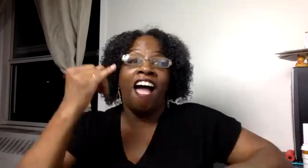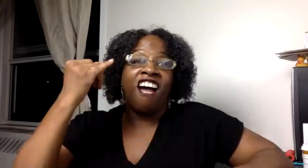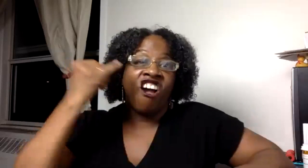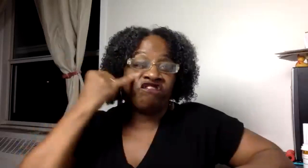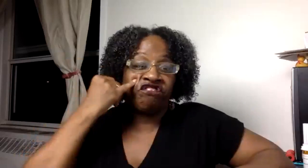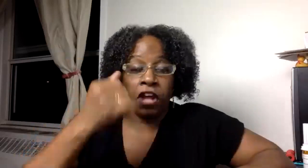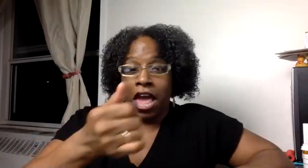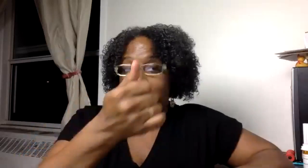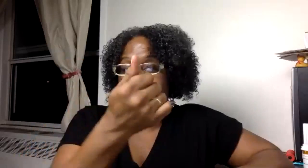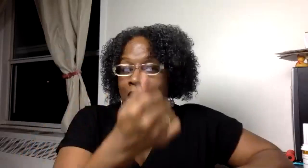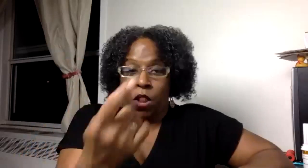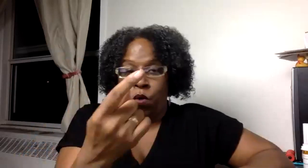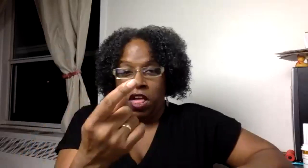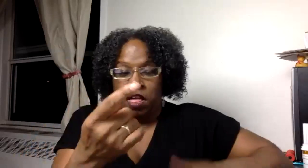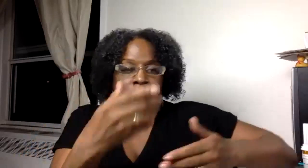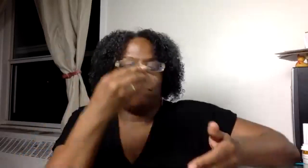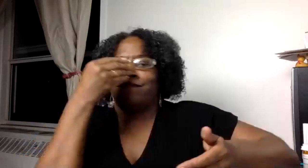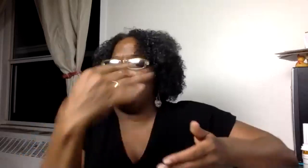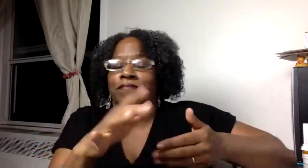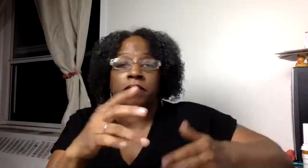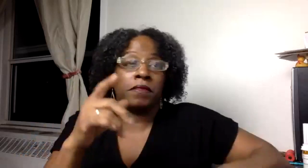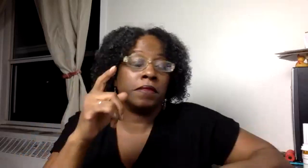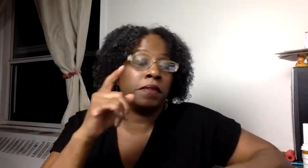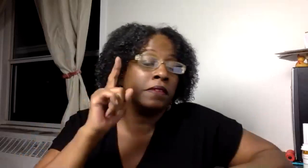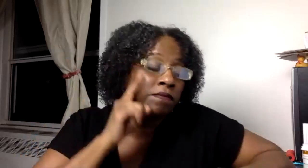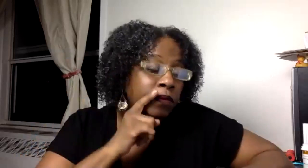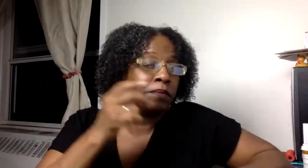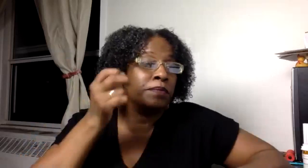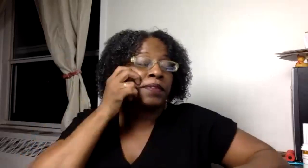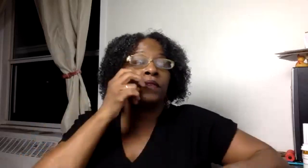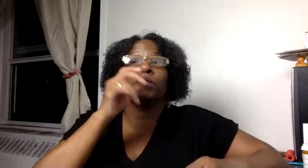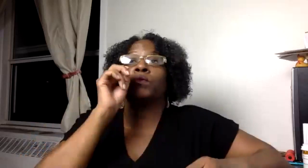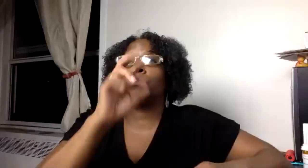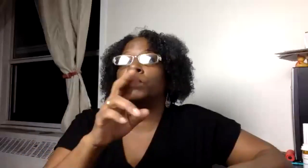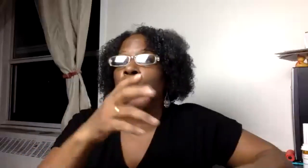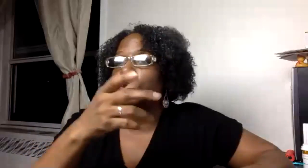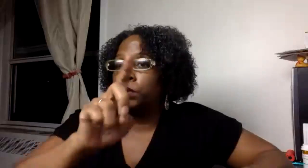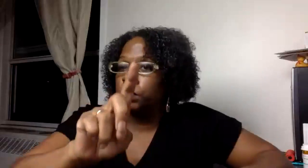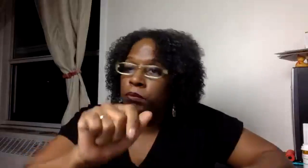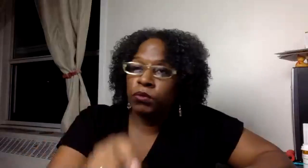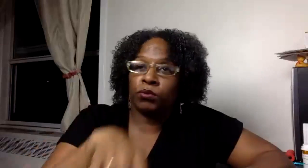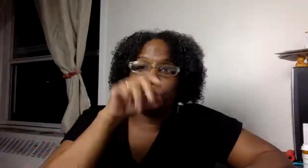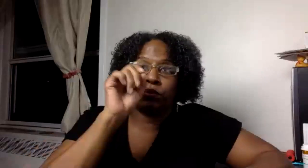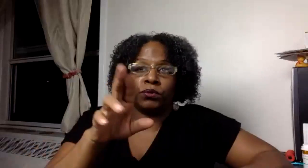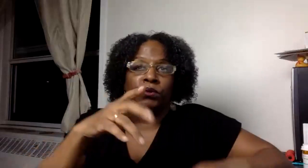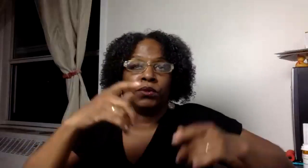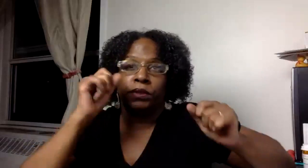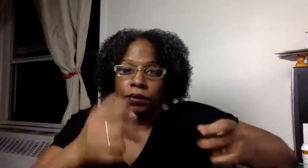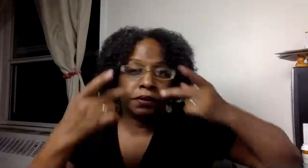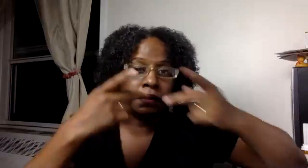still kind of in the middle. So I mean, if anyone, I don't care if you're deaf, blind, or have a